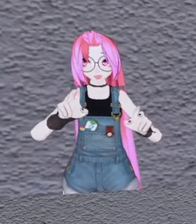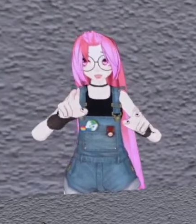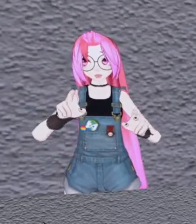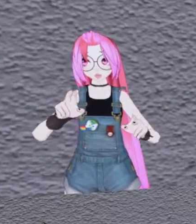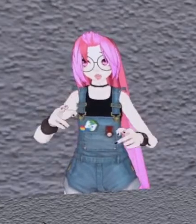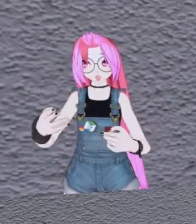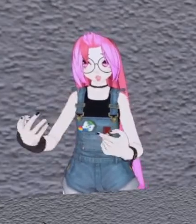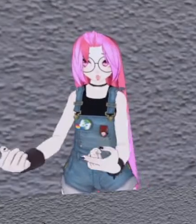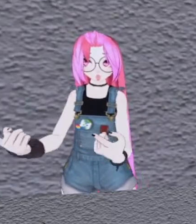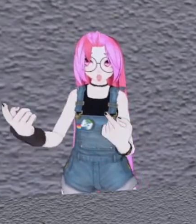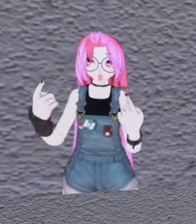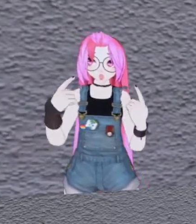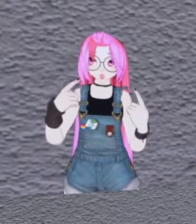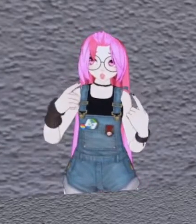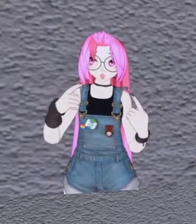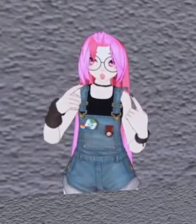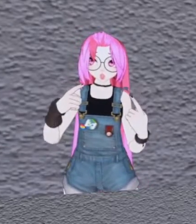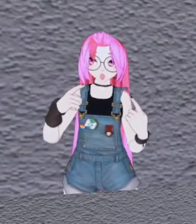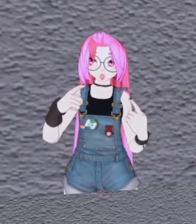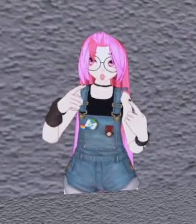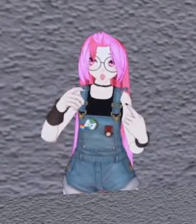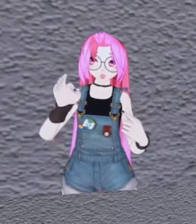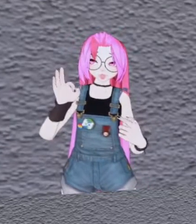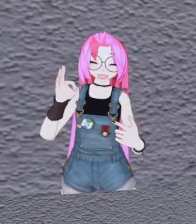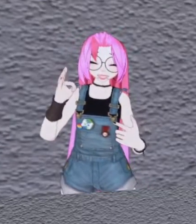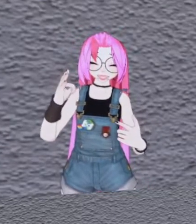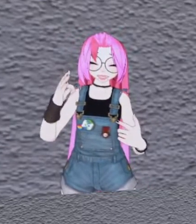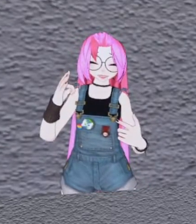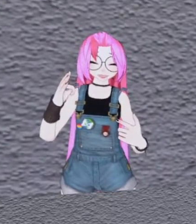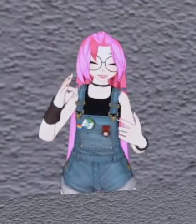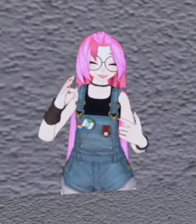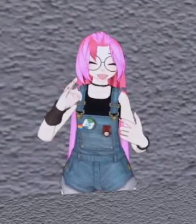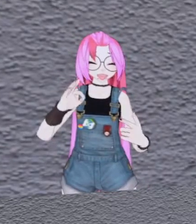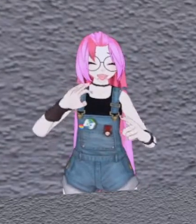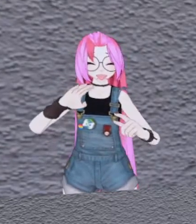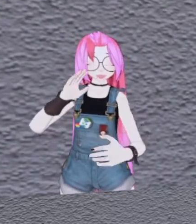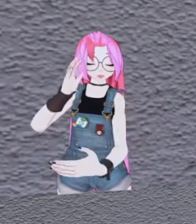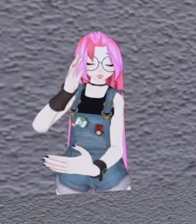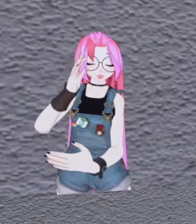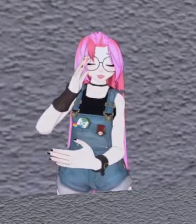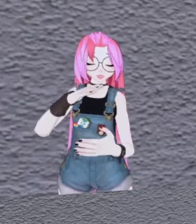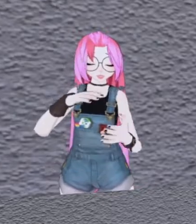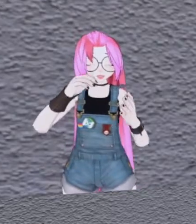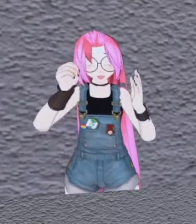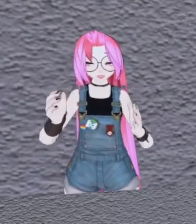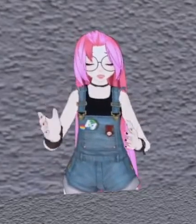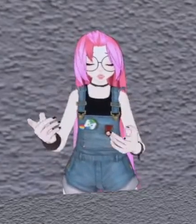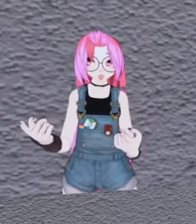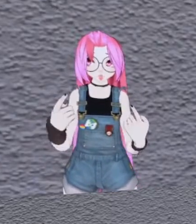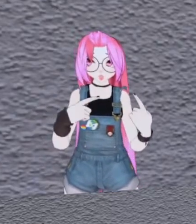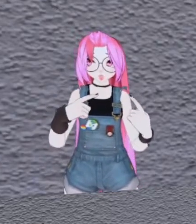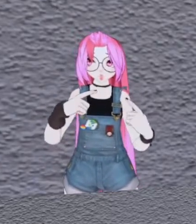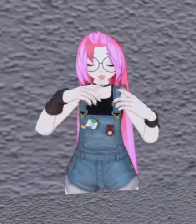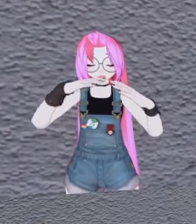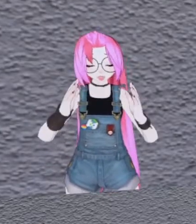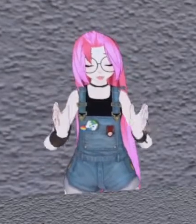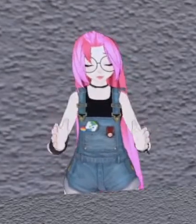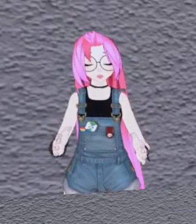opportunity to have a French foreign exchange student come over to our home and live